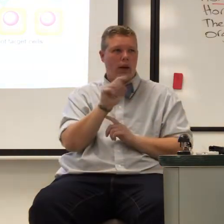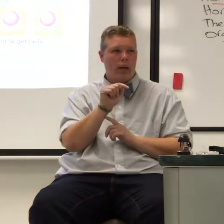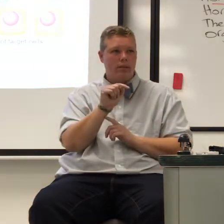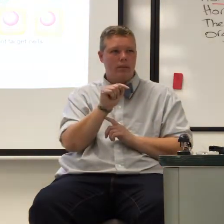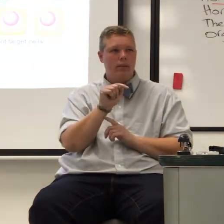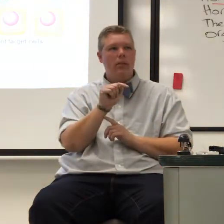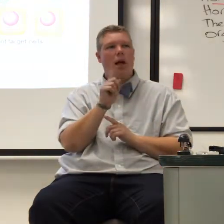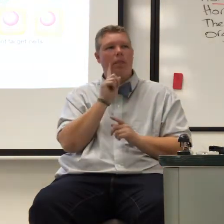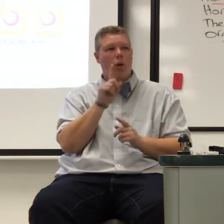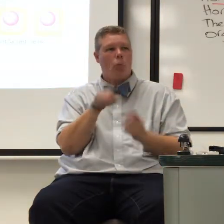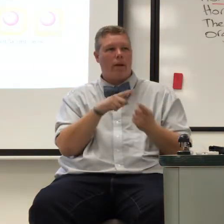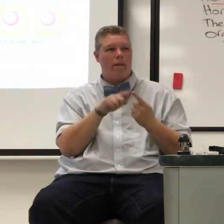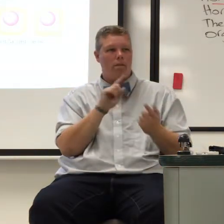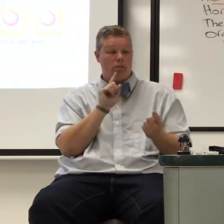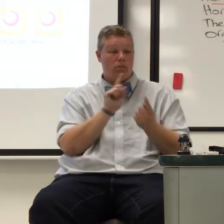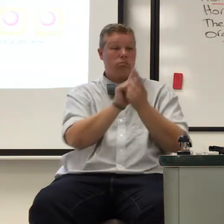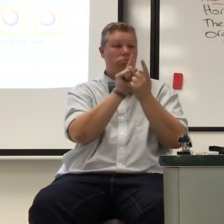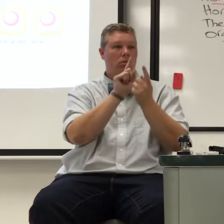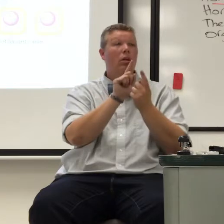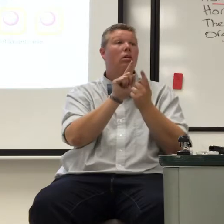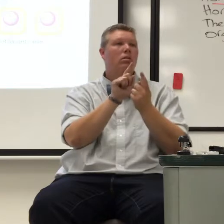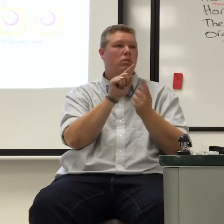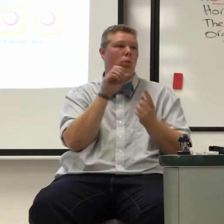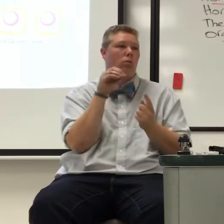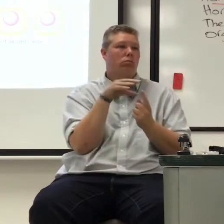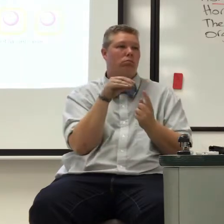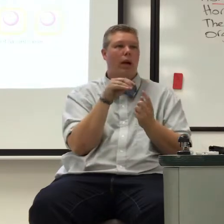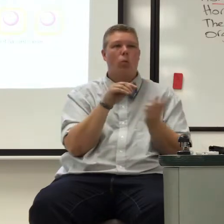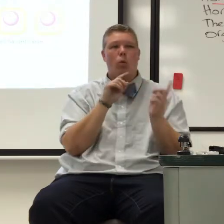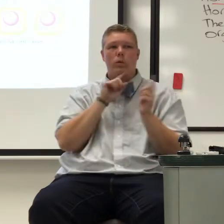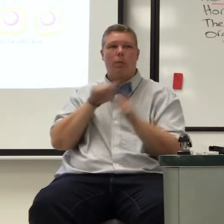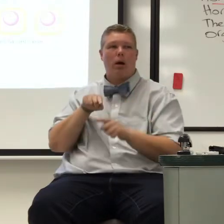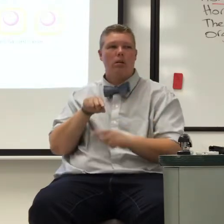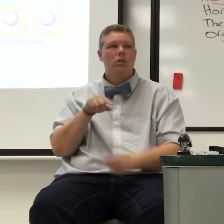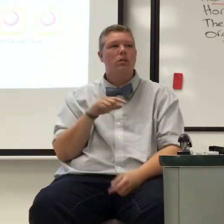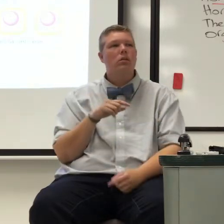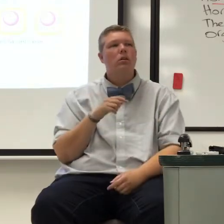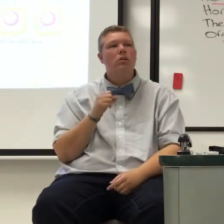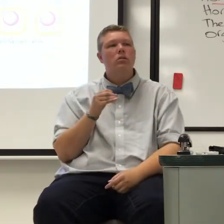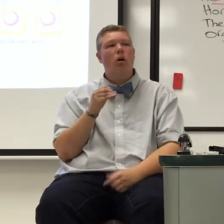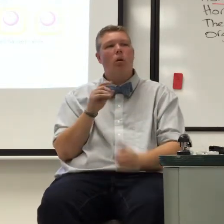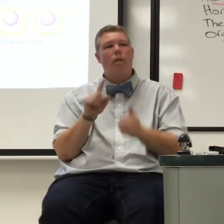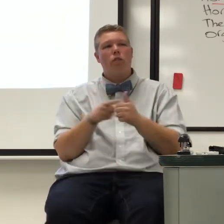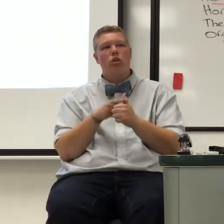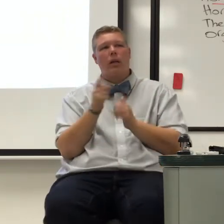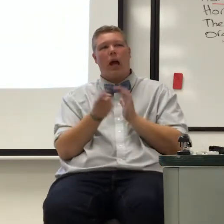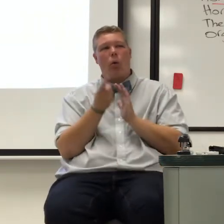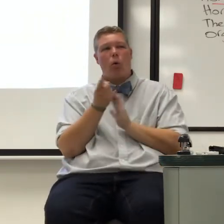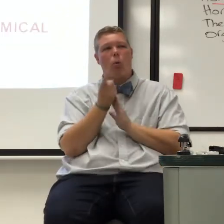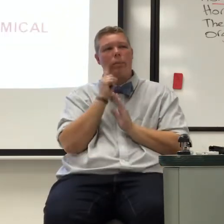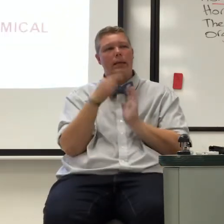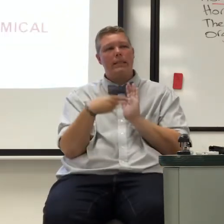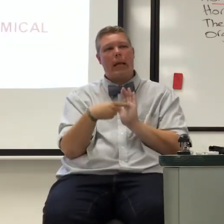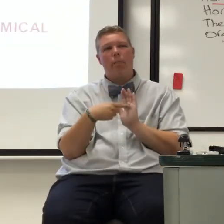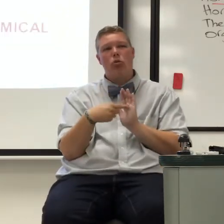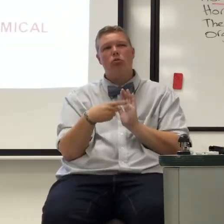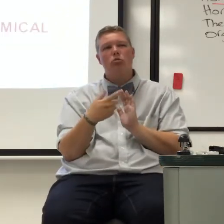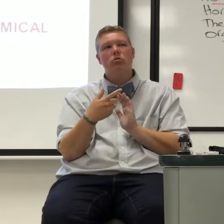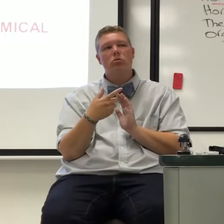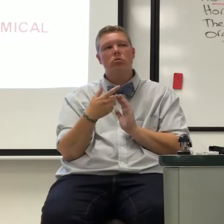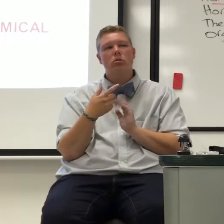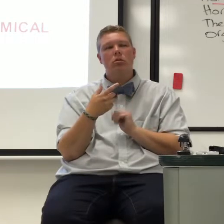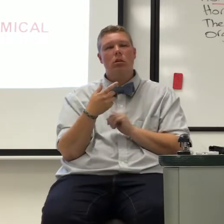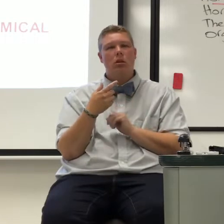And so this first hour of lecture is just basically going through examples and the generalities of